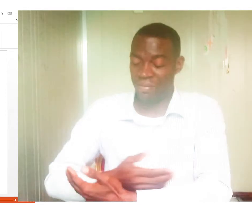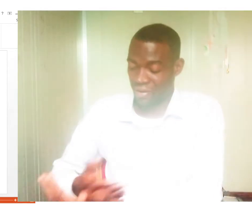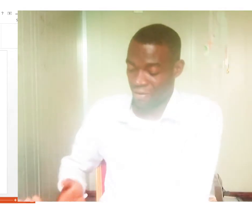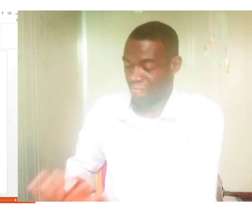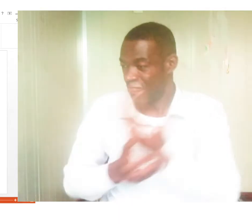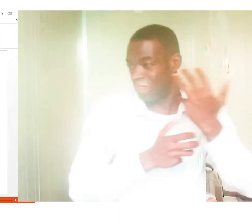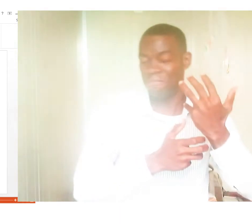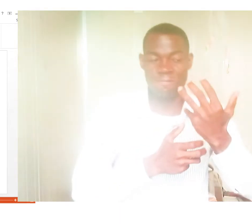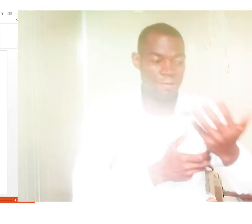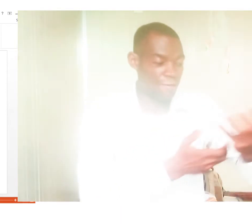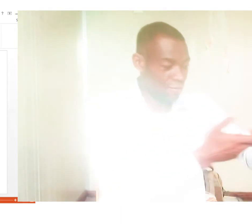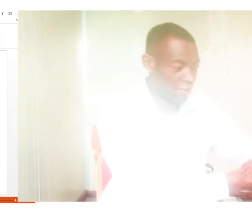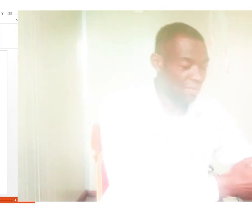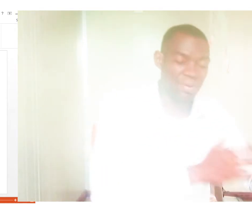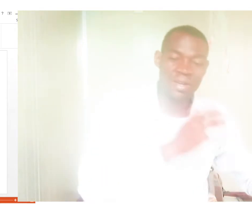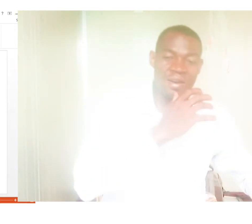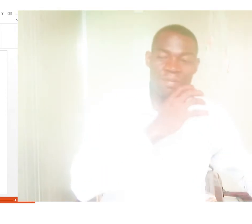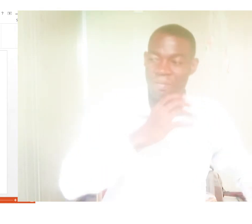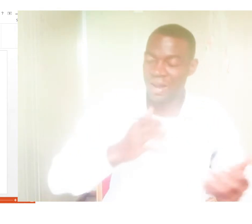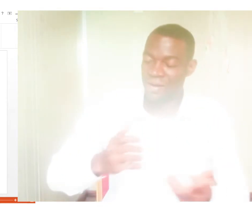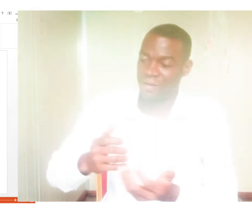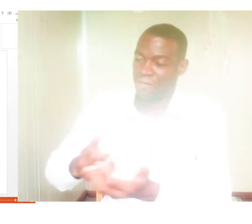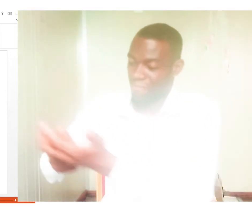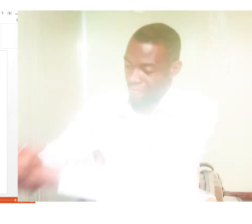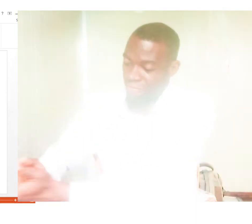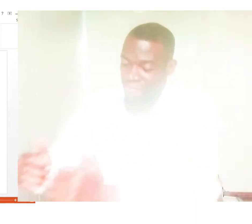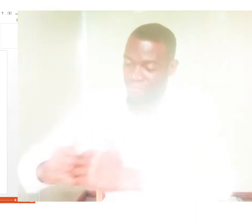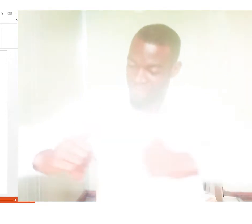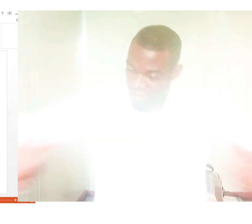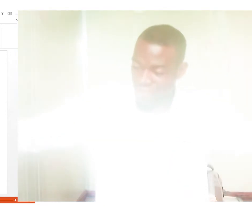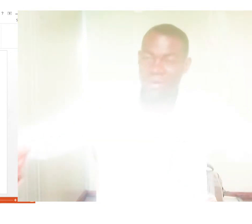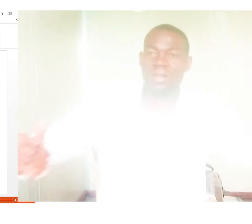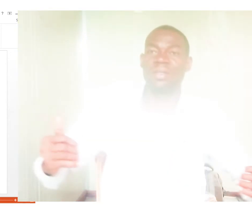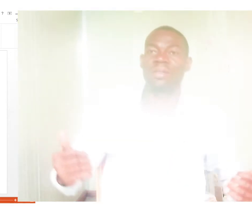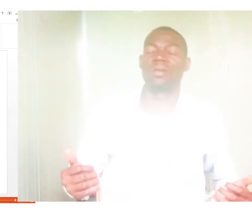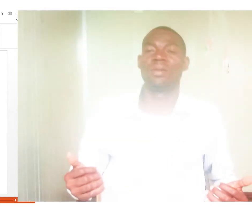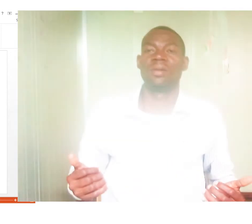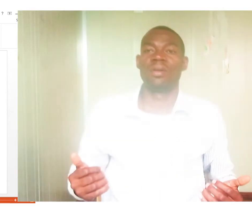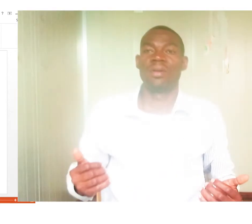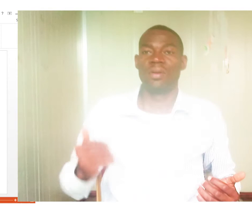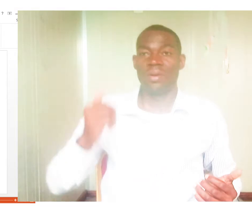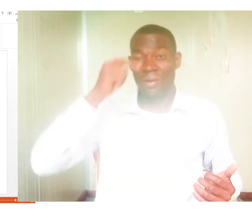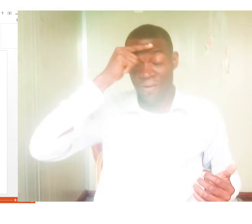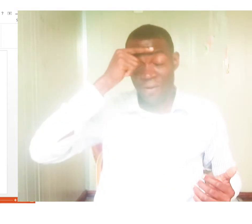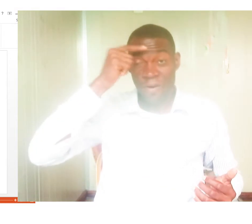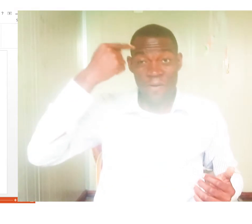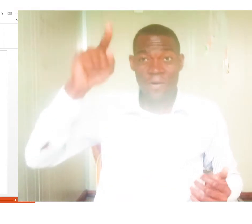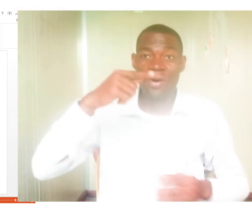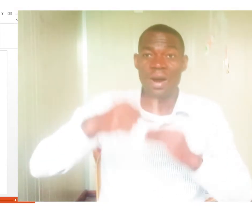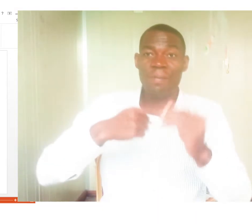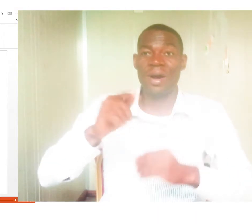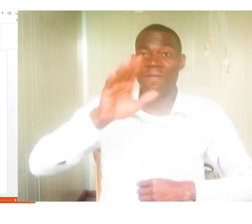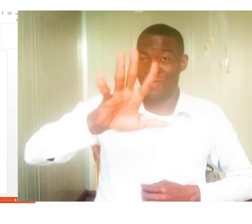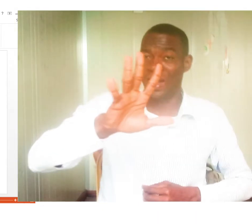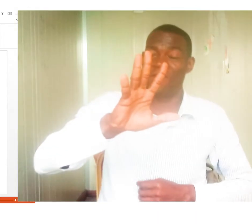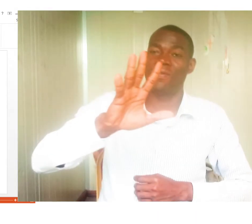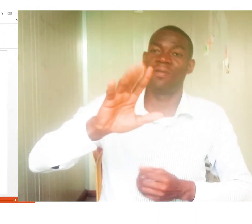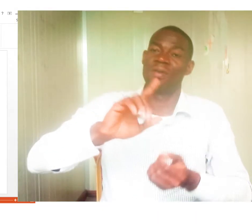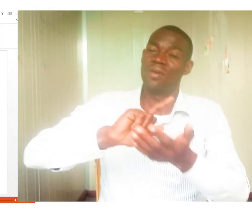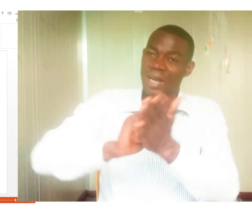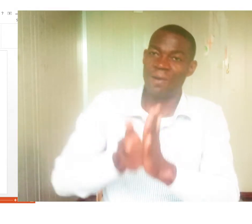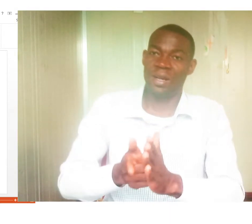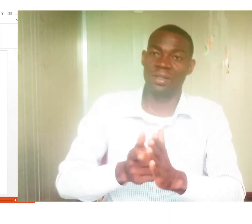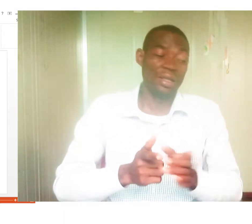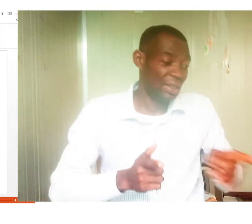deaf lady thought that she was being rude to them because she was not replying when they were talking to